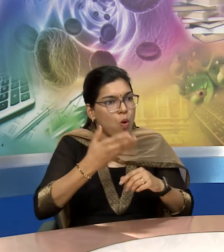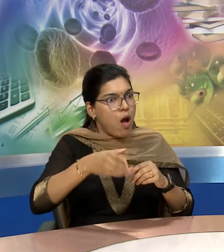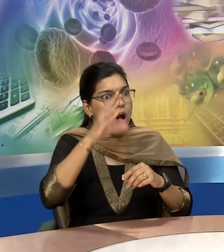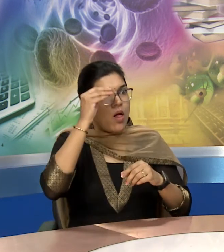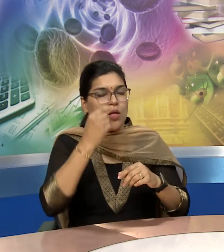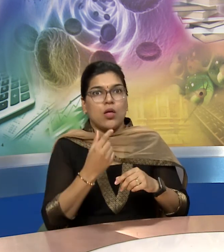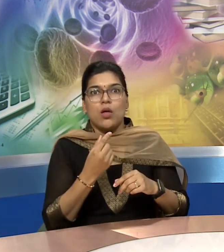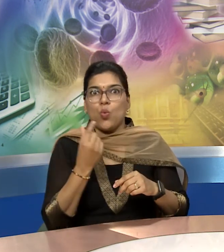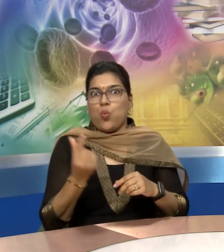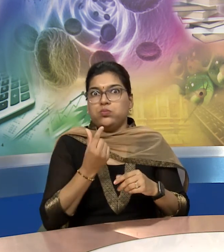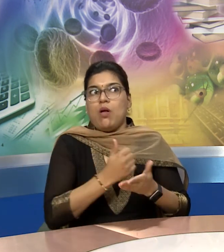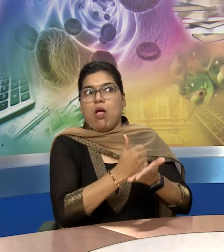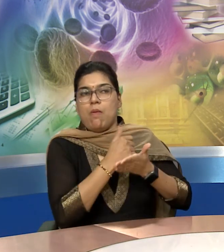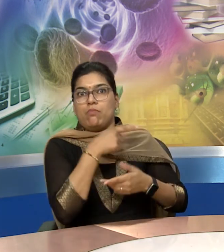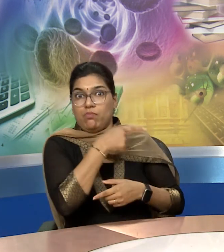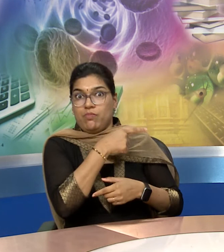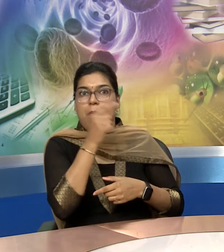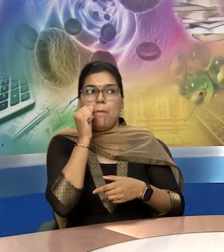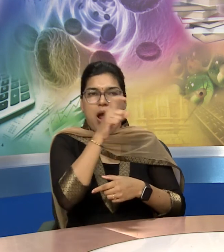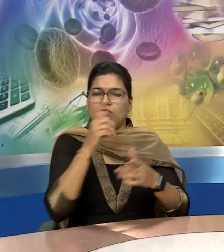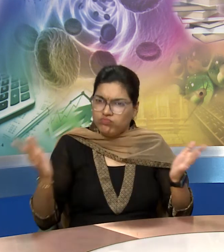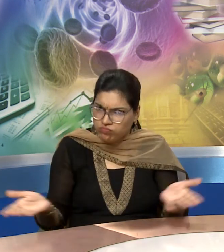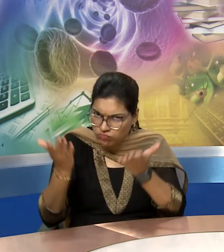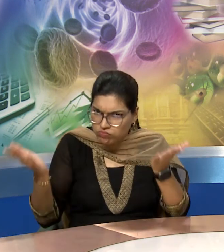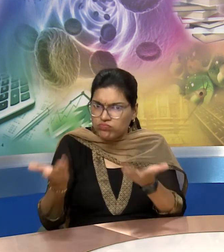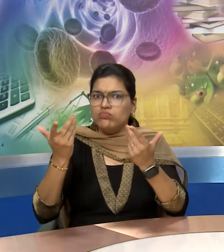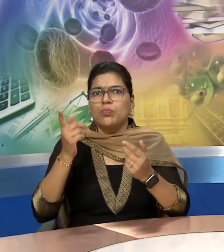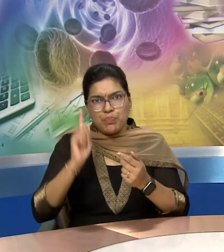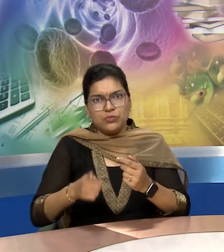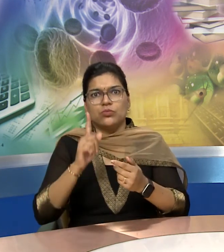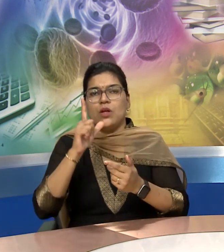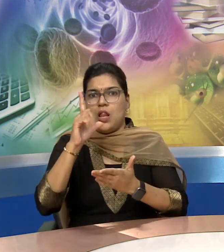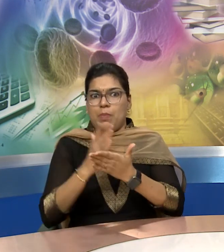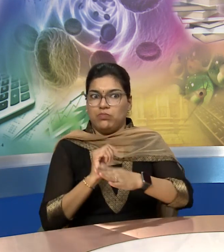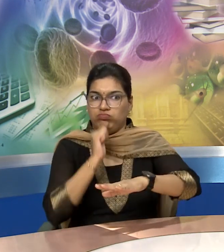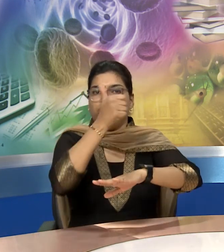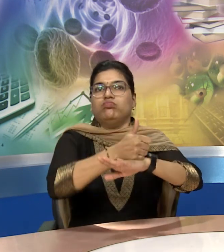So because of him, nowadays we are using library.